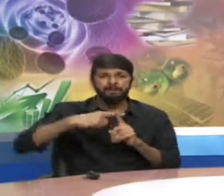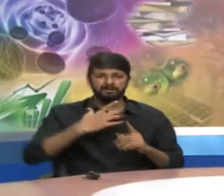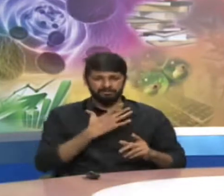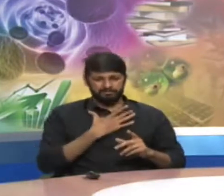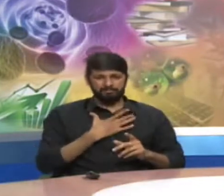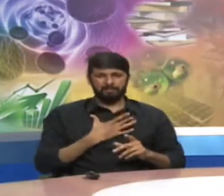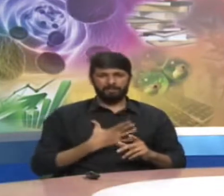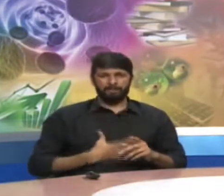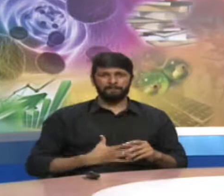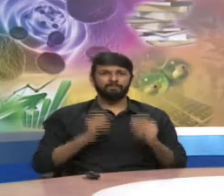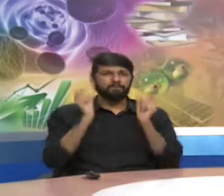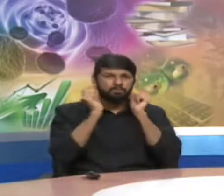and rich